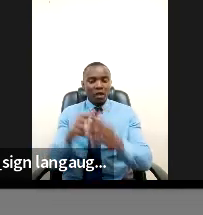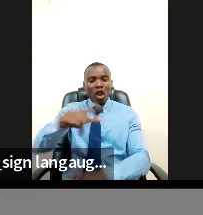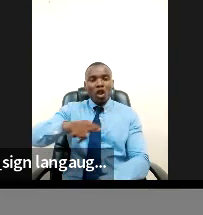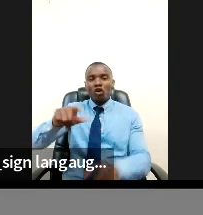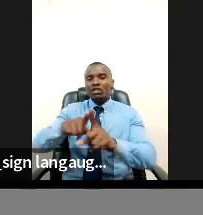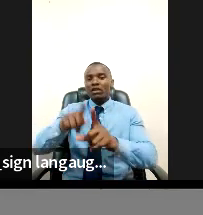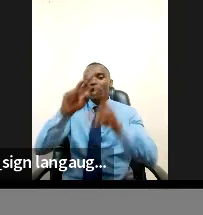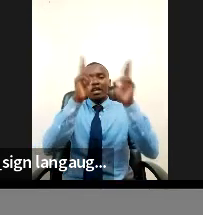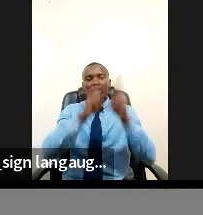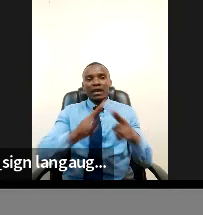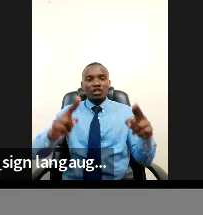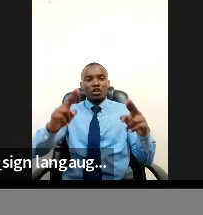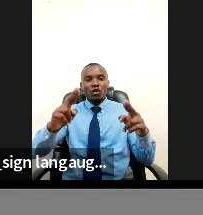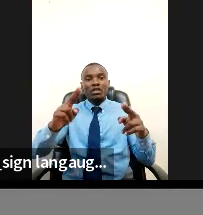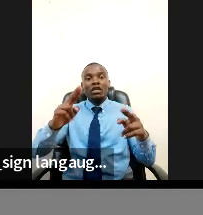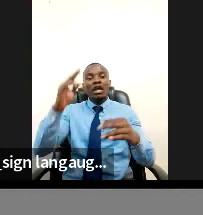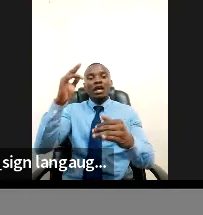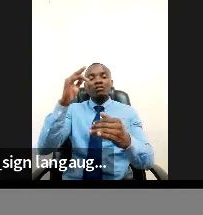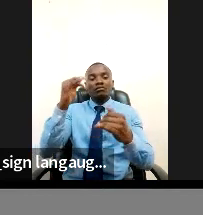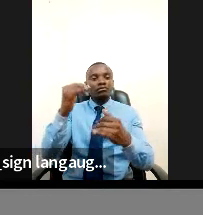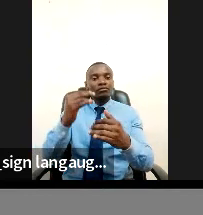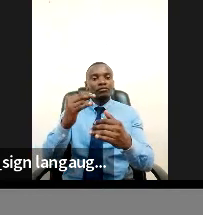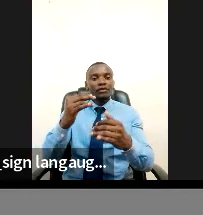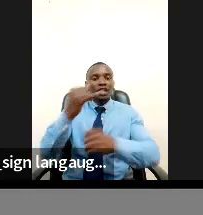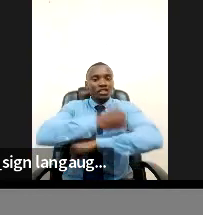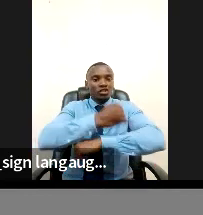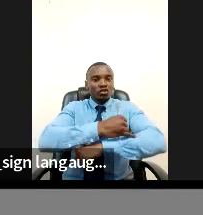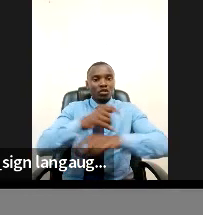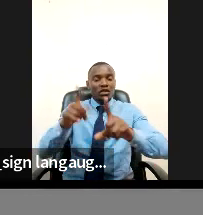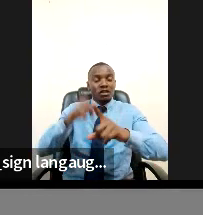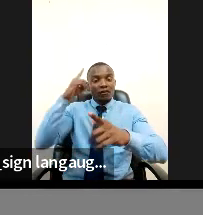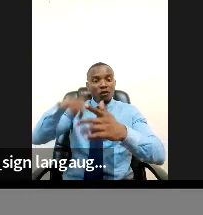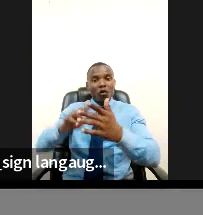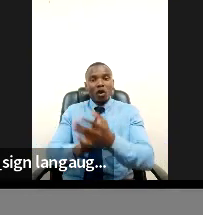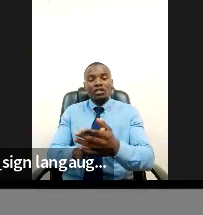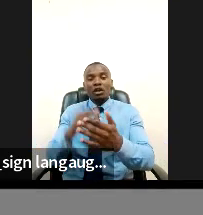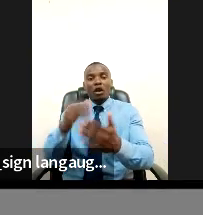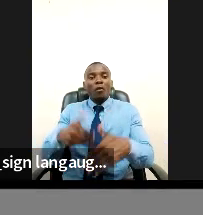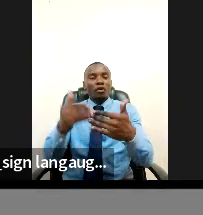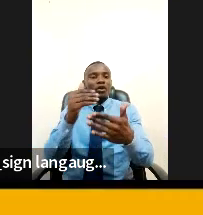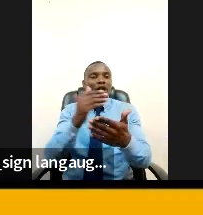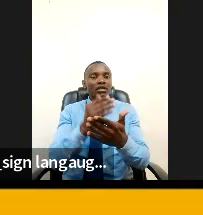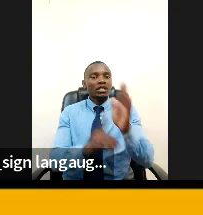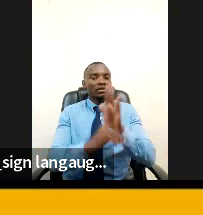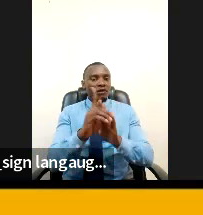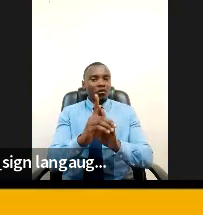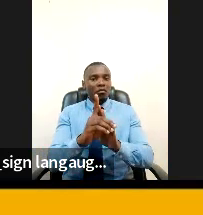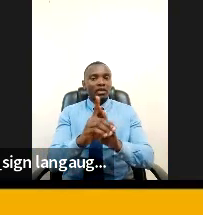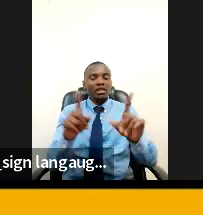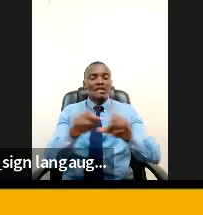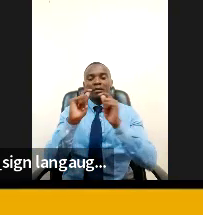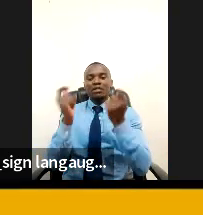for product testing, as well as $200,000 seed funding for product development, team, market, and business development. These are